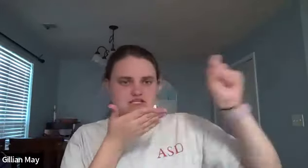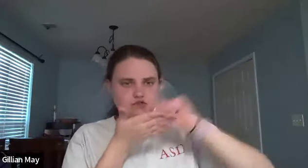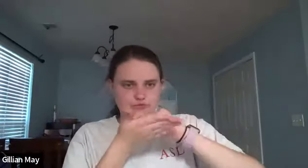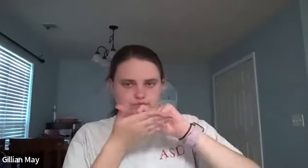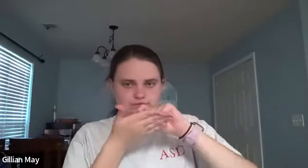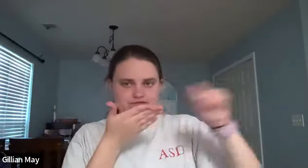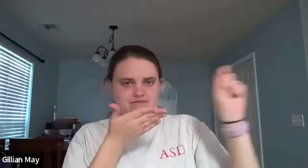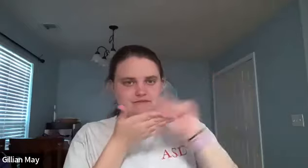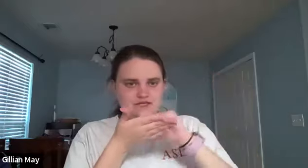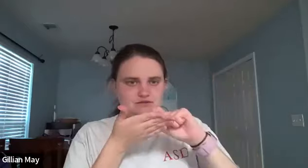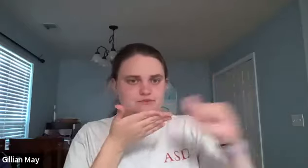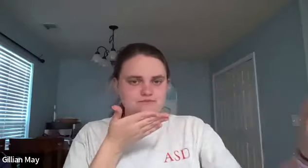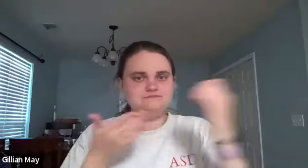Pencil. Pencil.